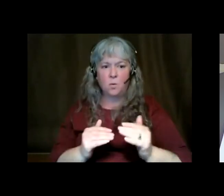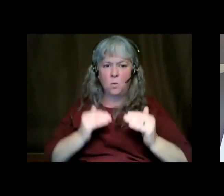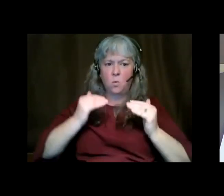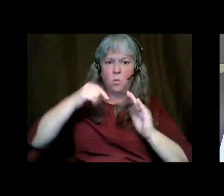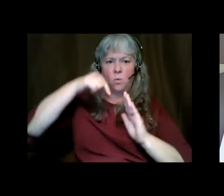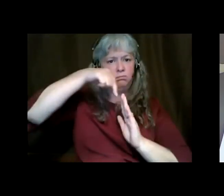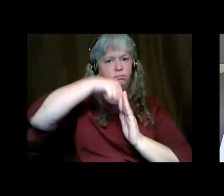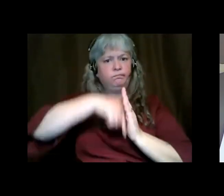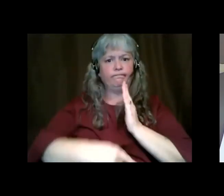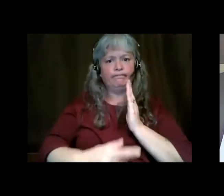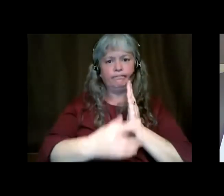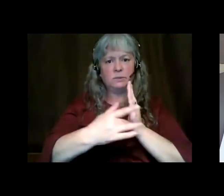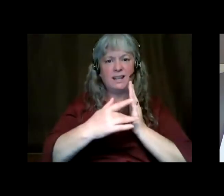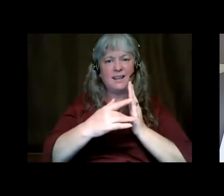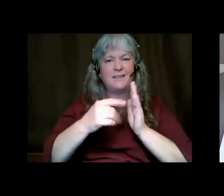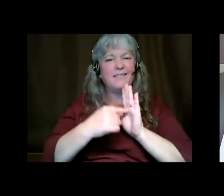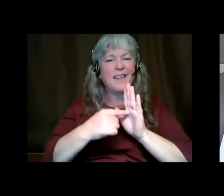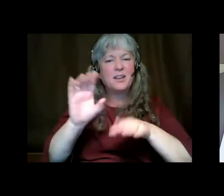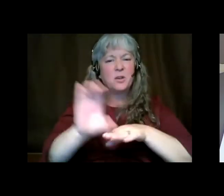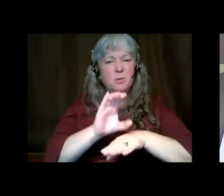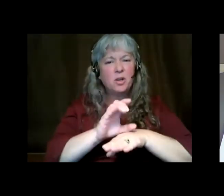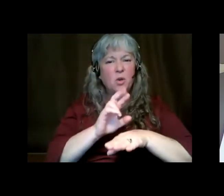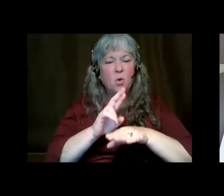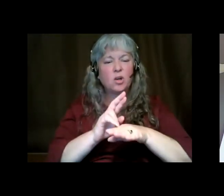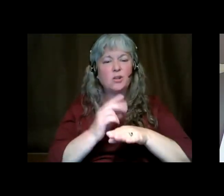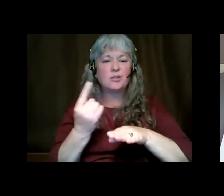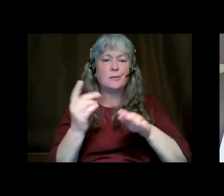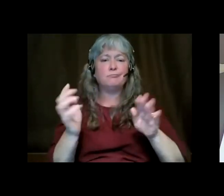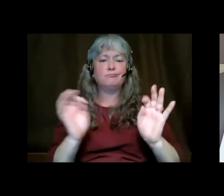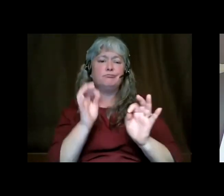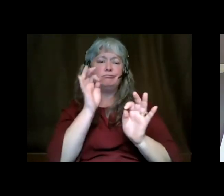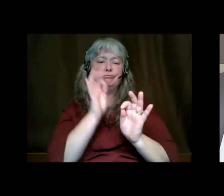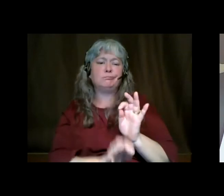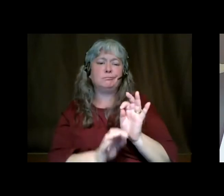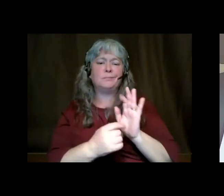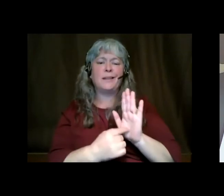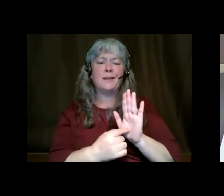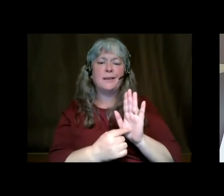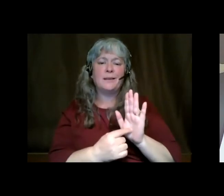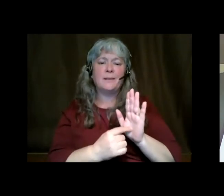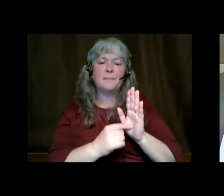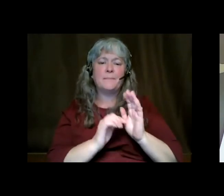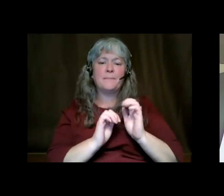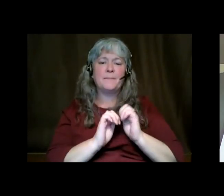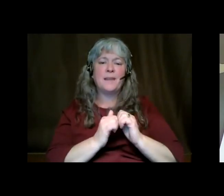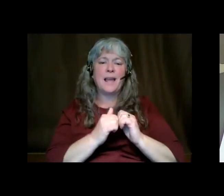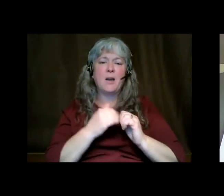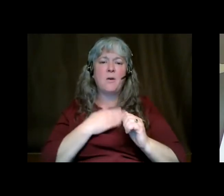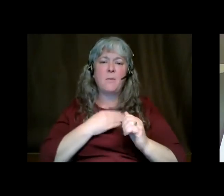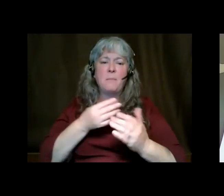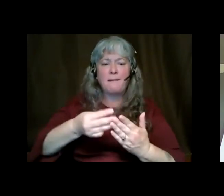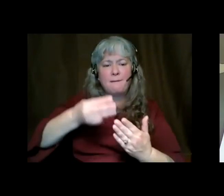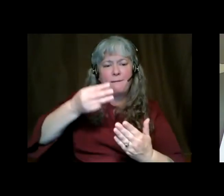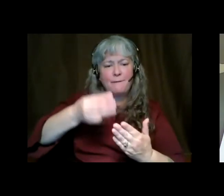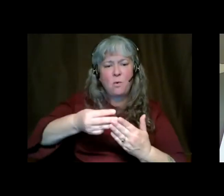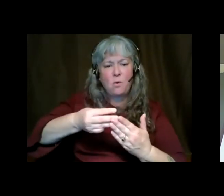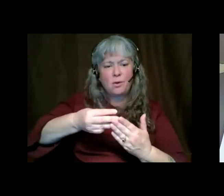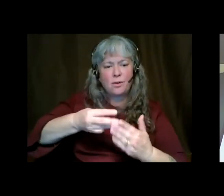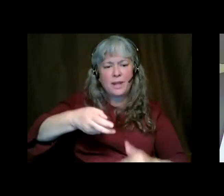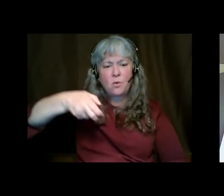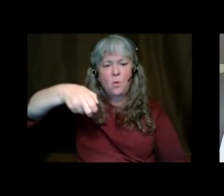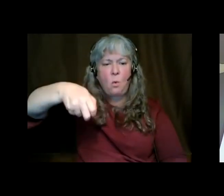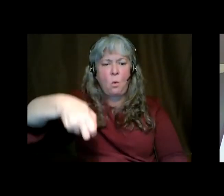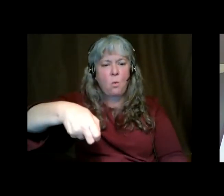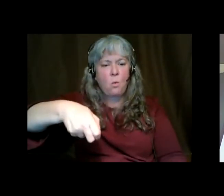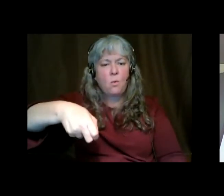computer, or something super low fidelity like a way to hold my fork. So for me,